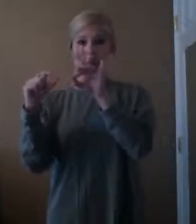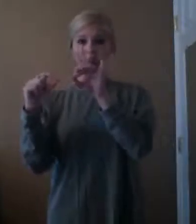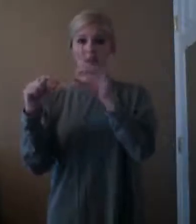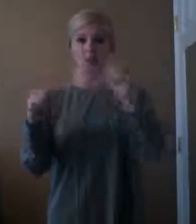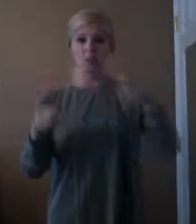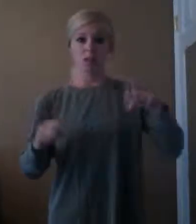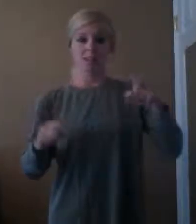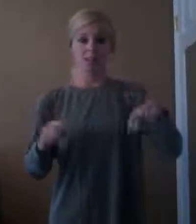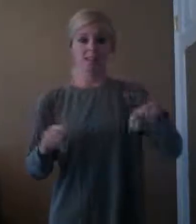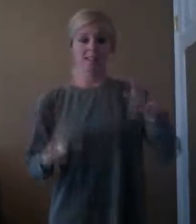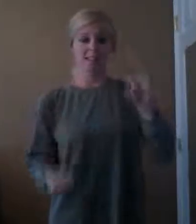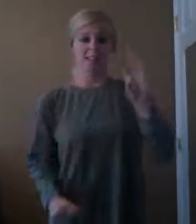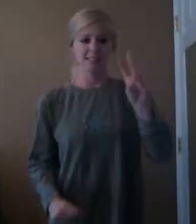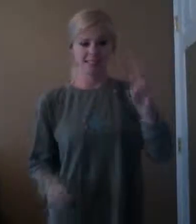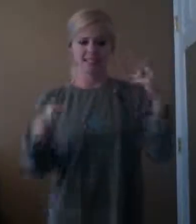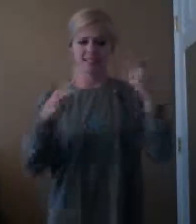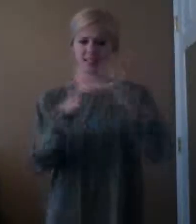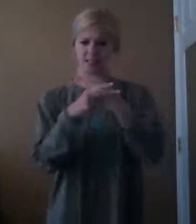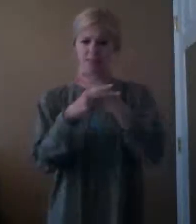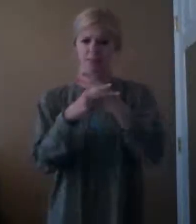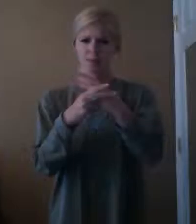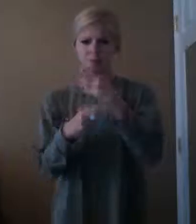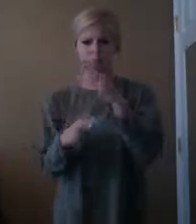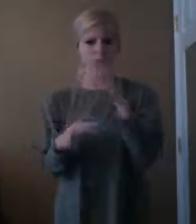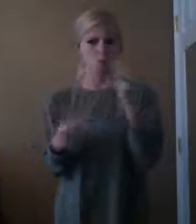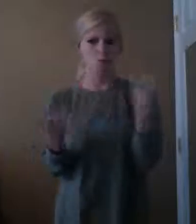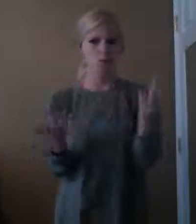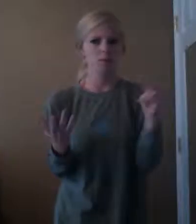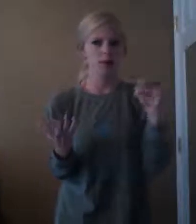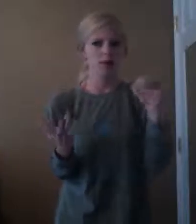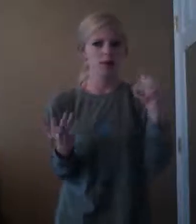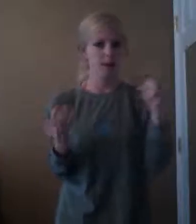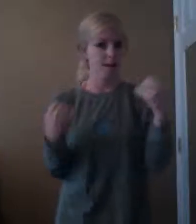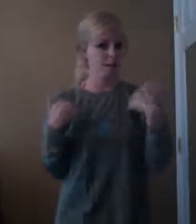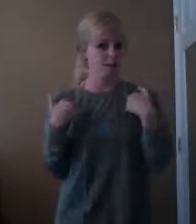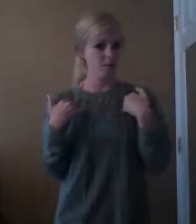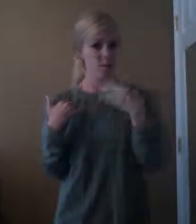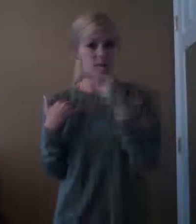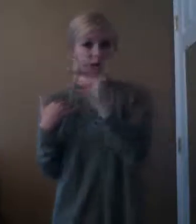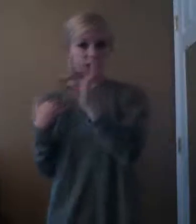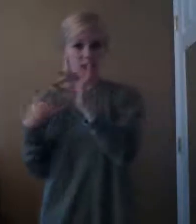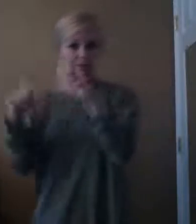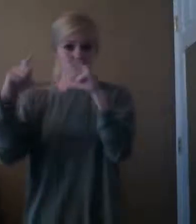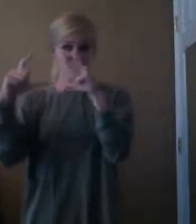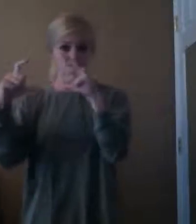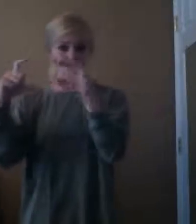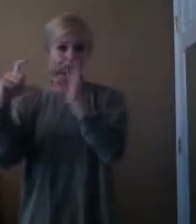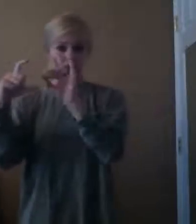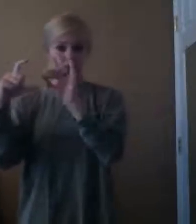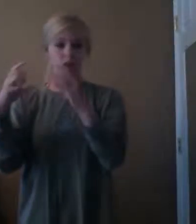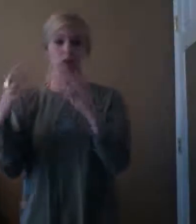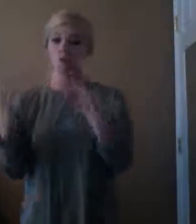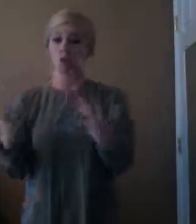6 times what Max has. So 1, 2, 3, 4, 5, 6